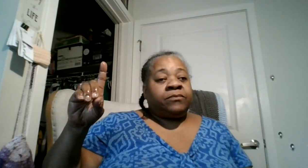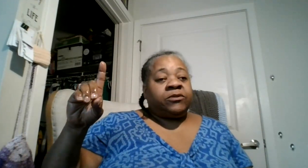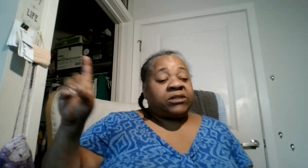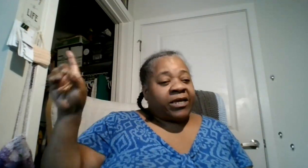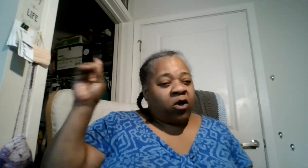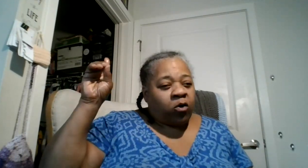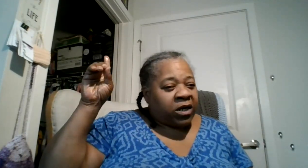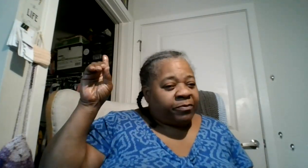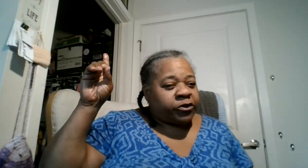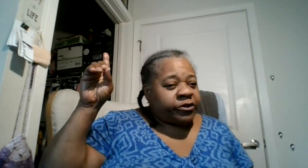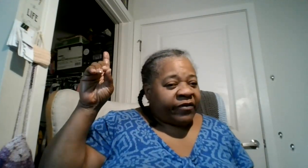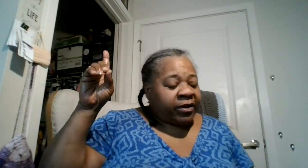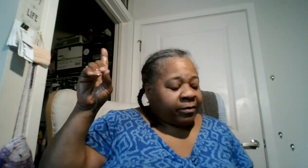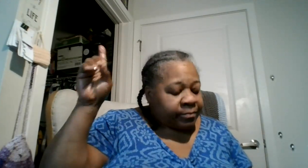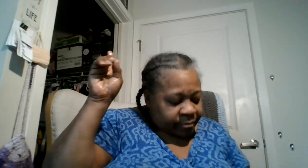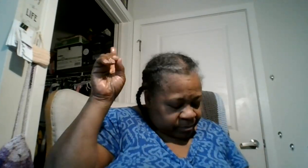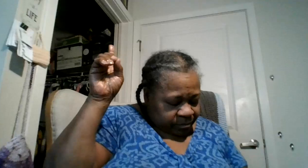just like you're holding up a church finger.